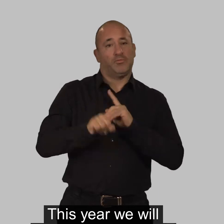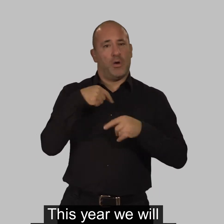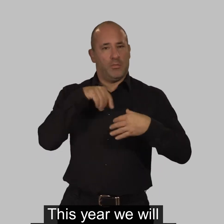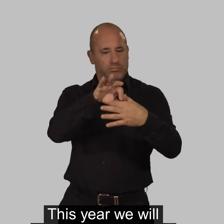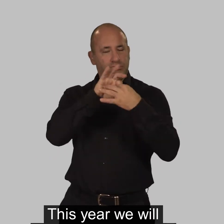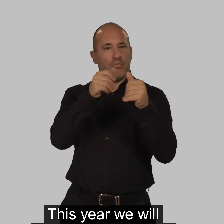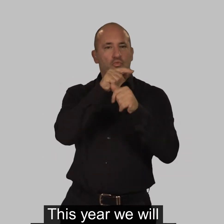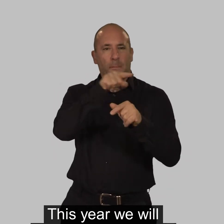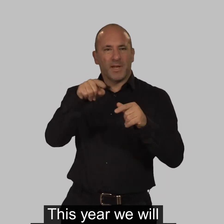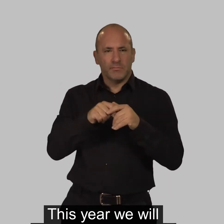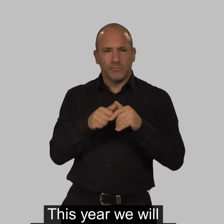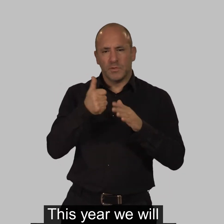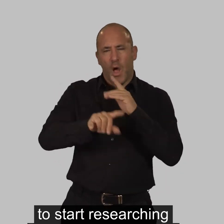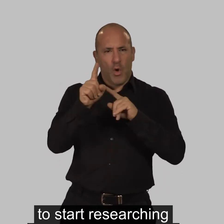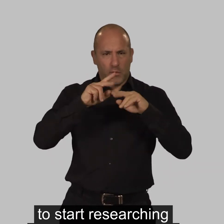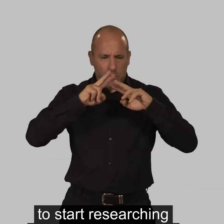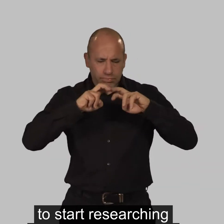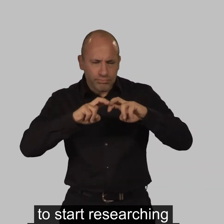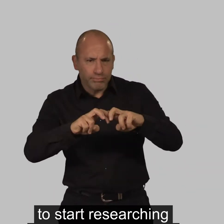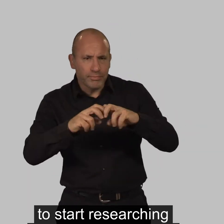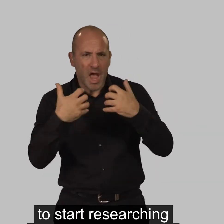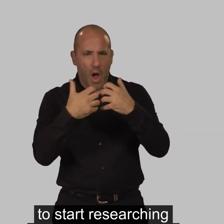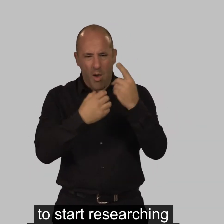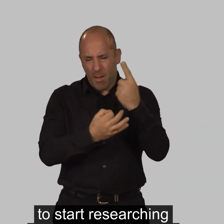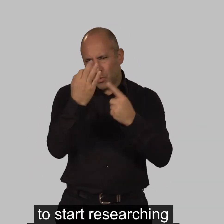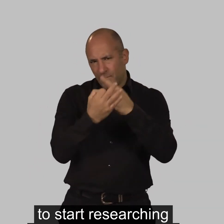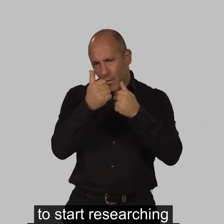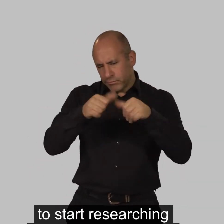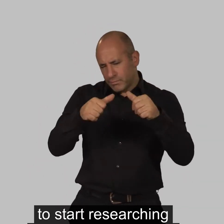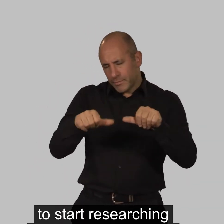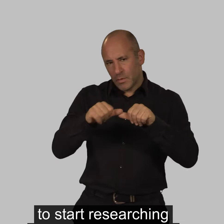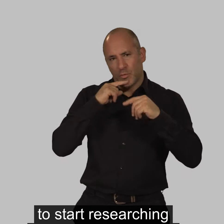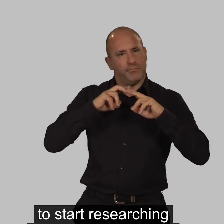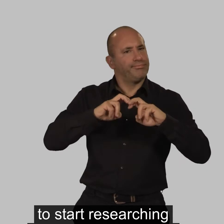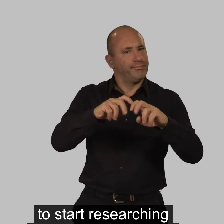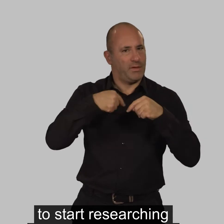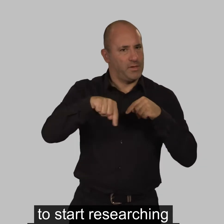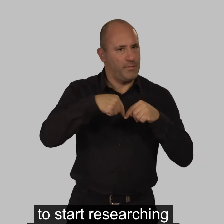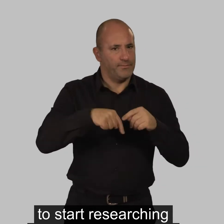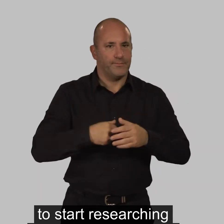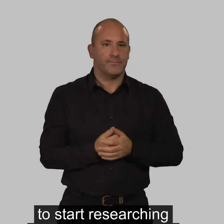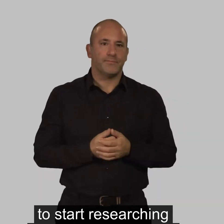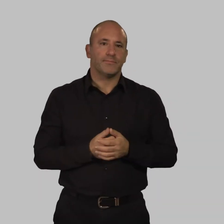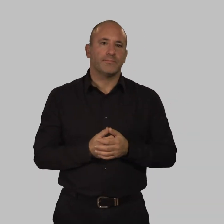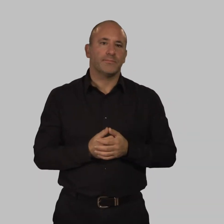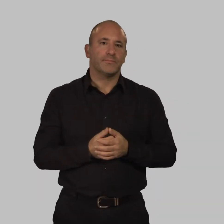This year we will work with employers to start researching and finding solutions.